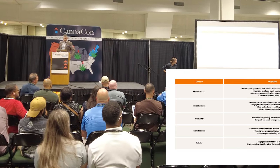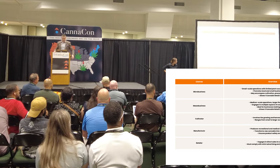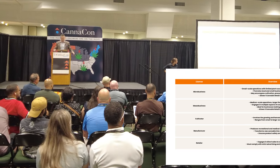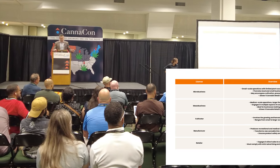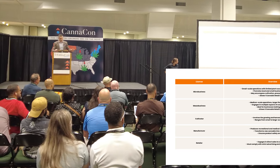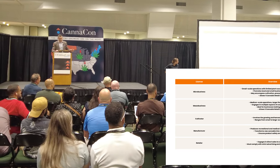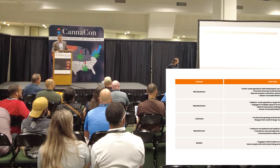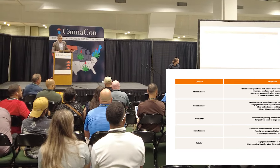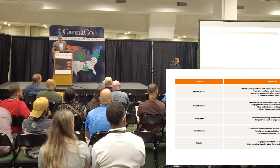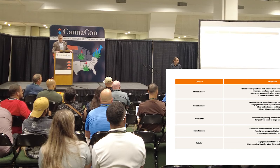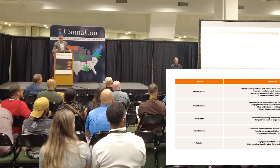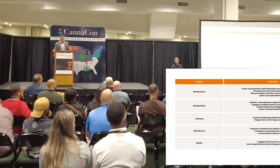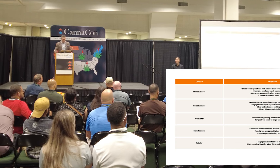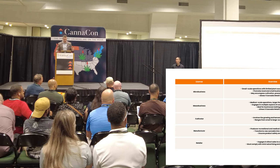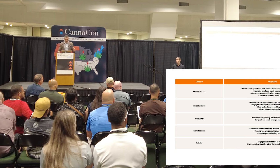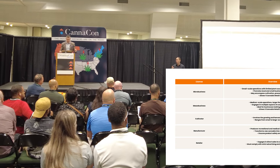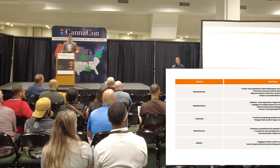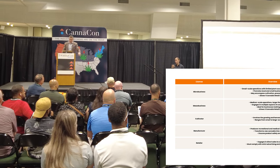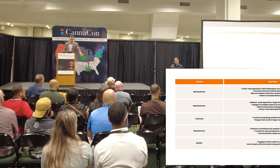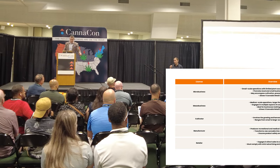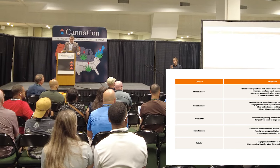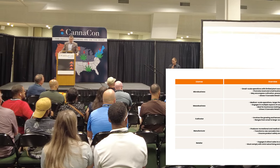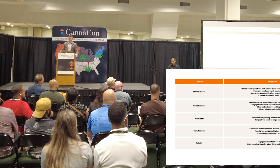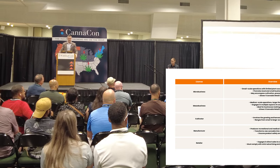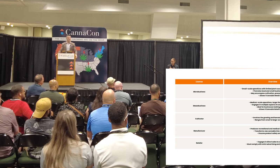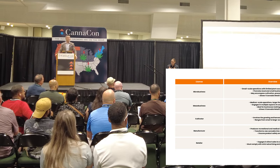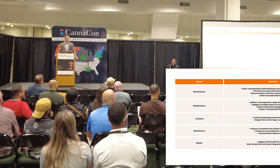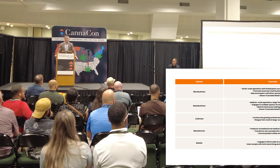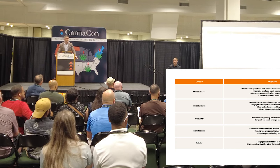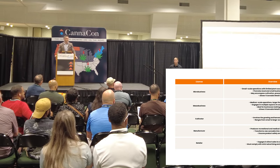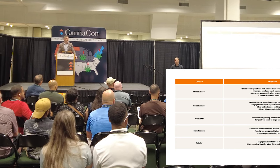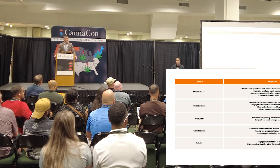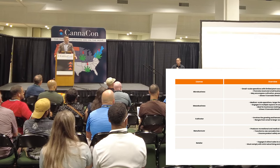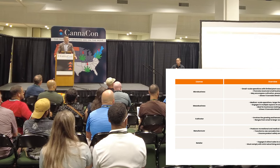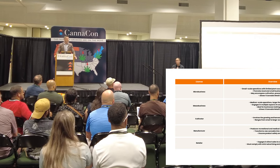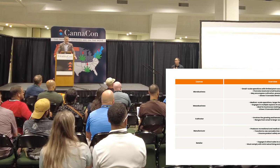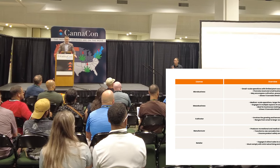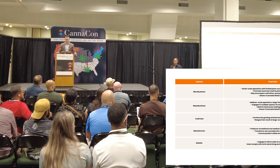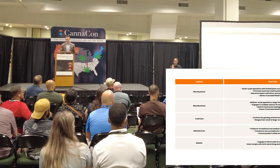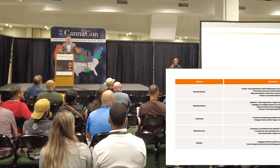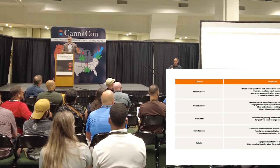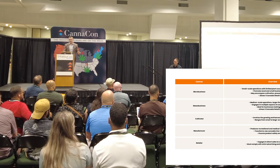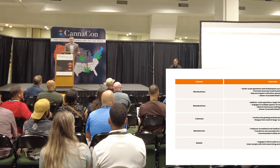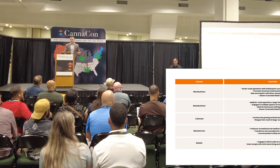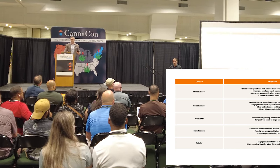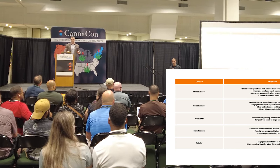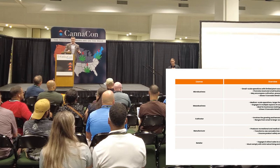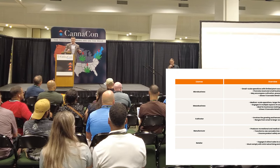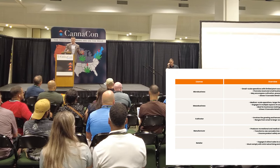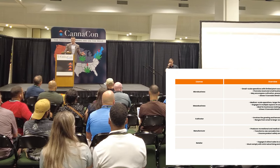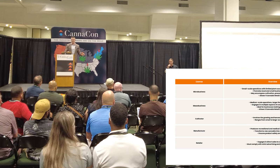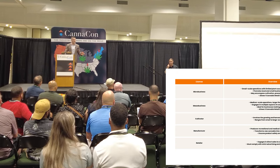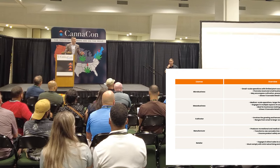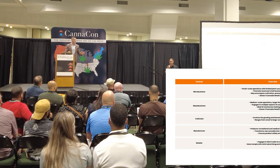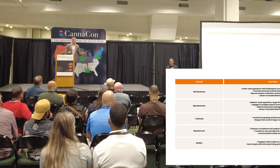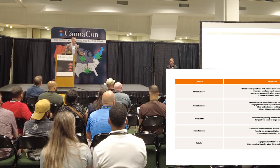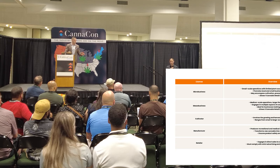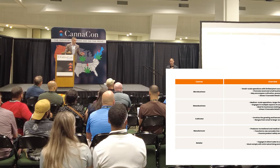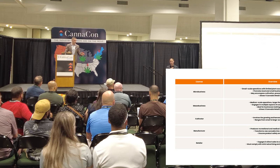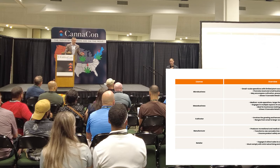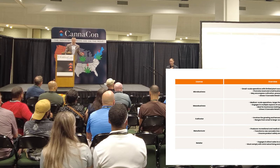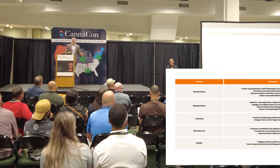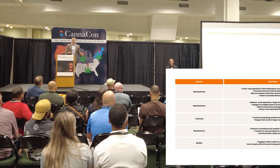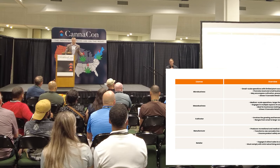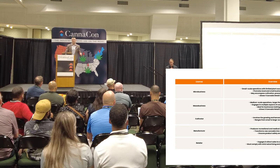Okay, small scale operations, limited plant counts, promotes local and small business involvement. And in my opinion, I think this is a very, very big